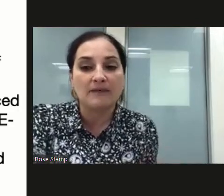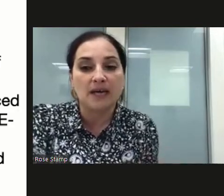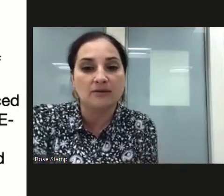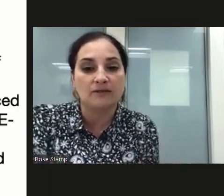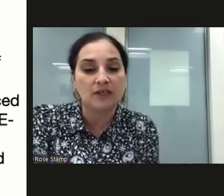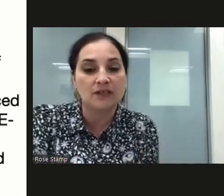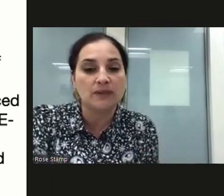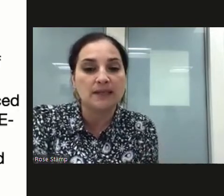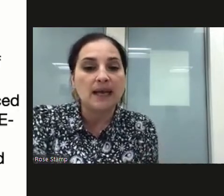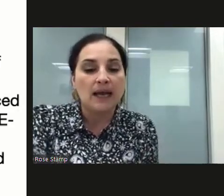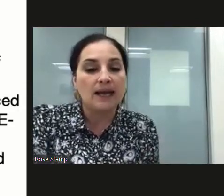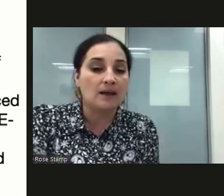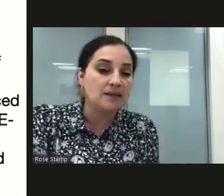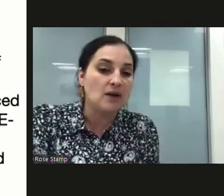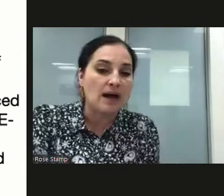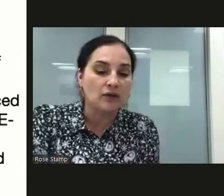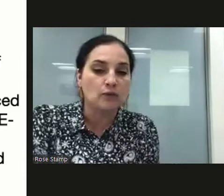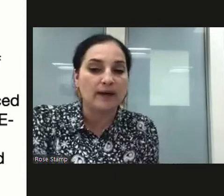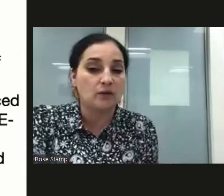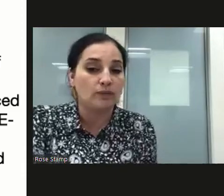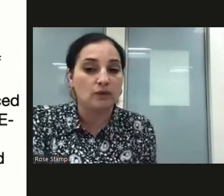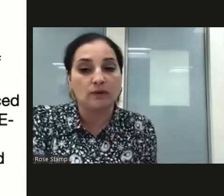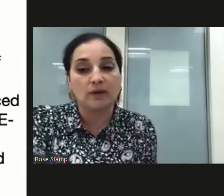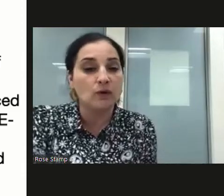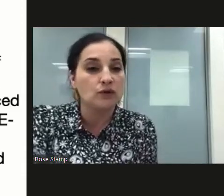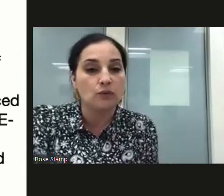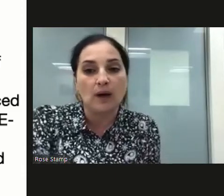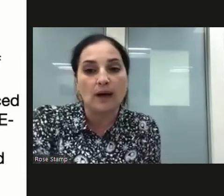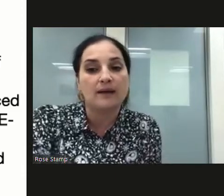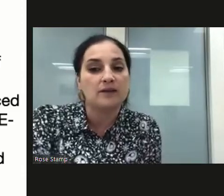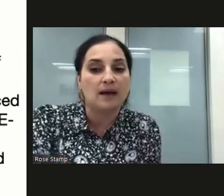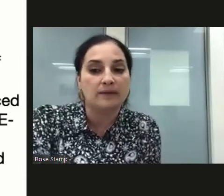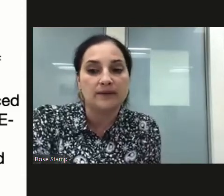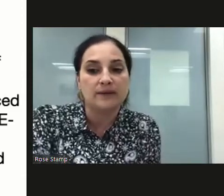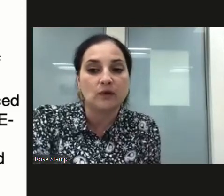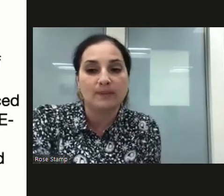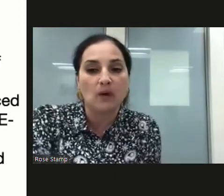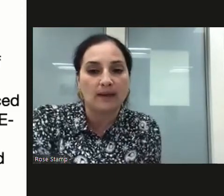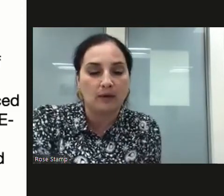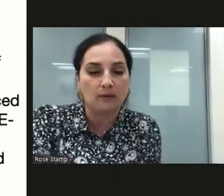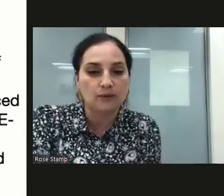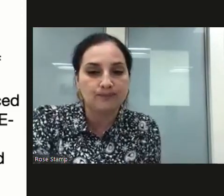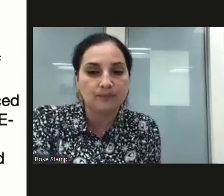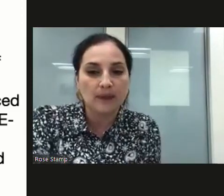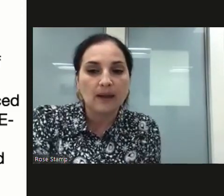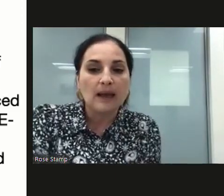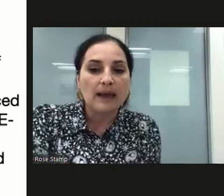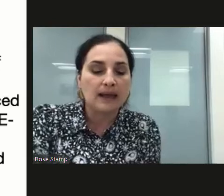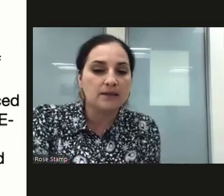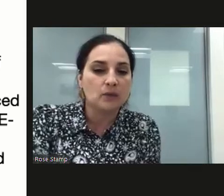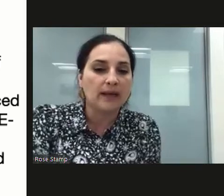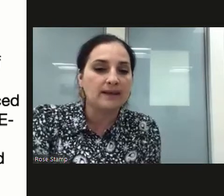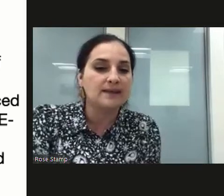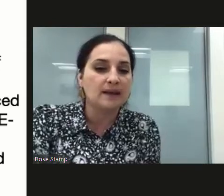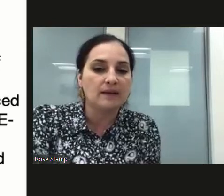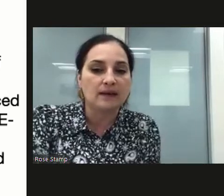carved out of discourse, as also argued by Givon, Dubois, and others for spoken language.